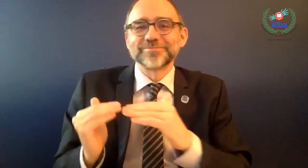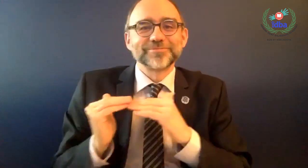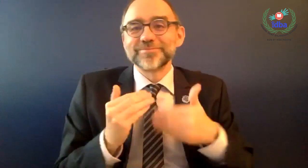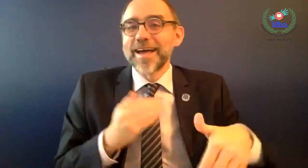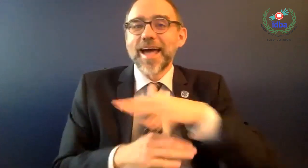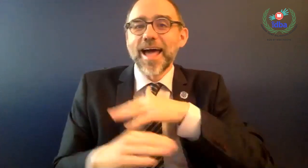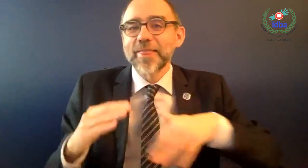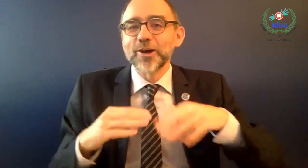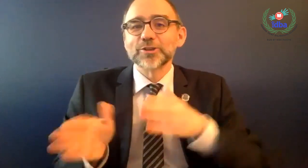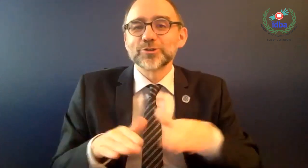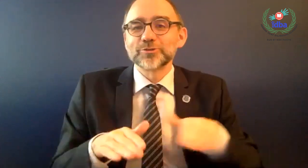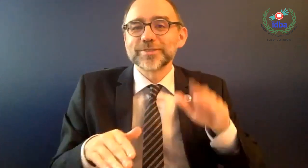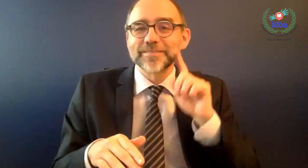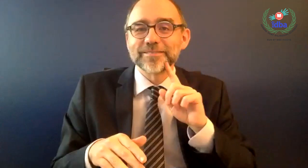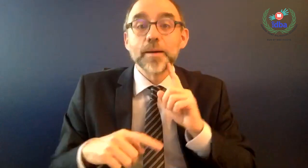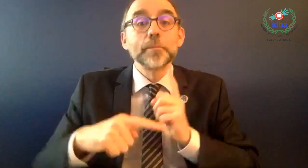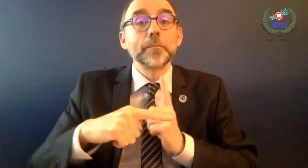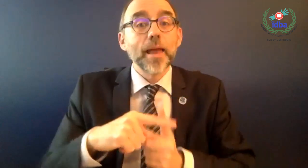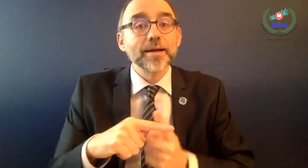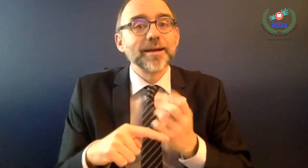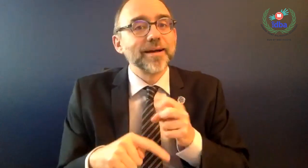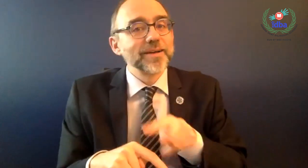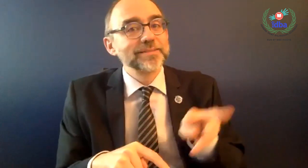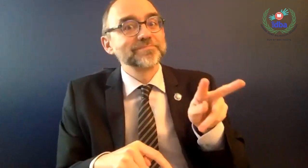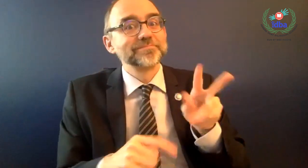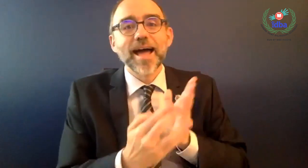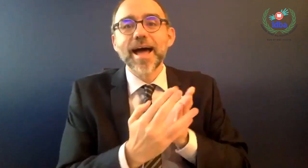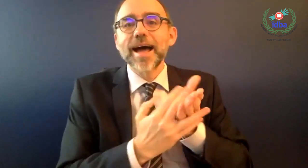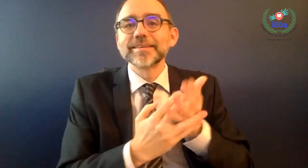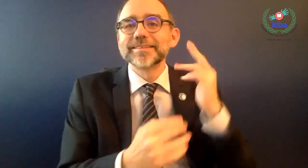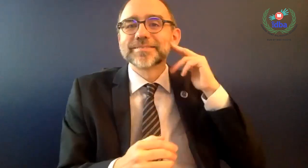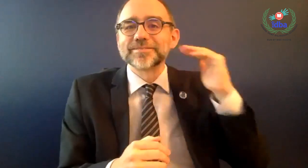it should not be in isolation. It should be,